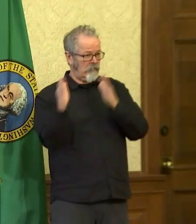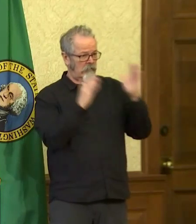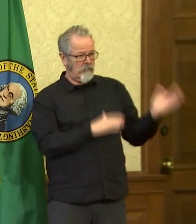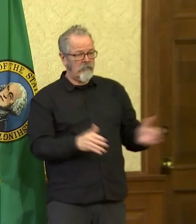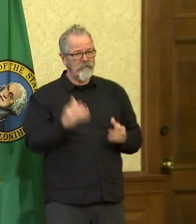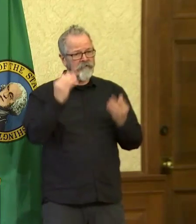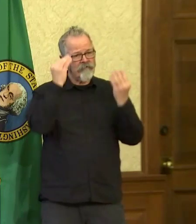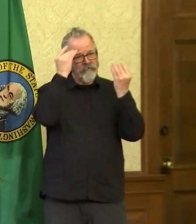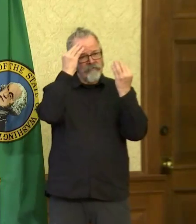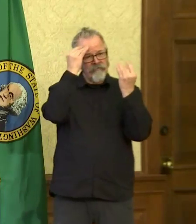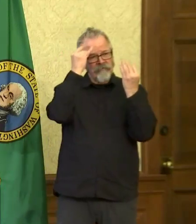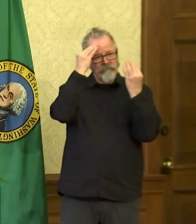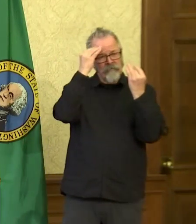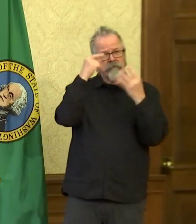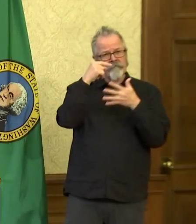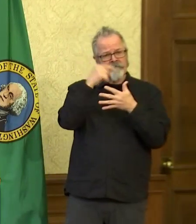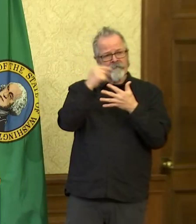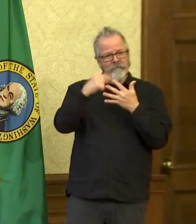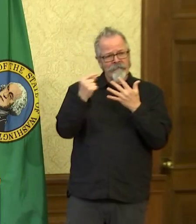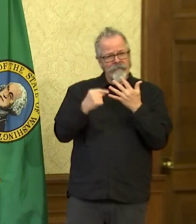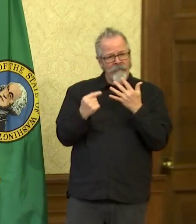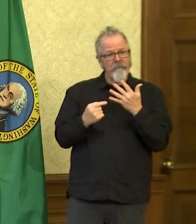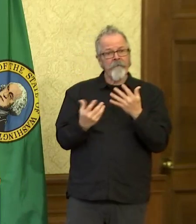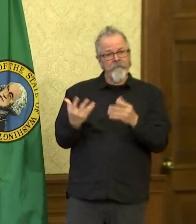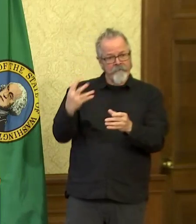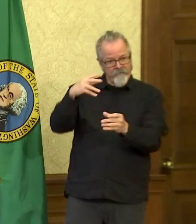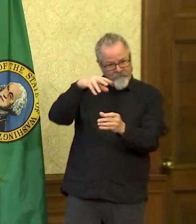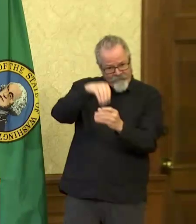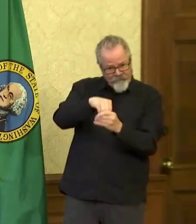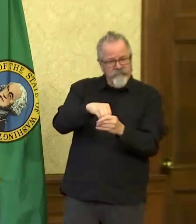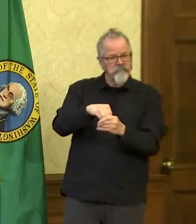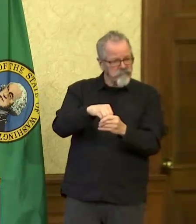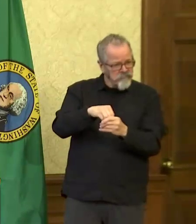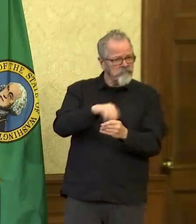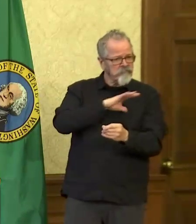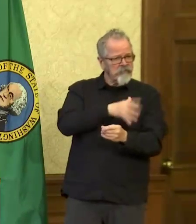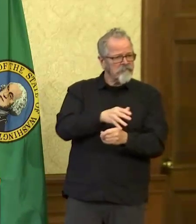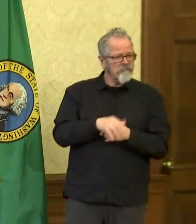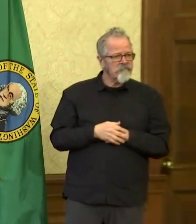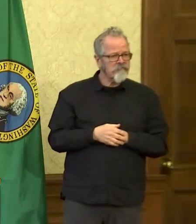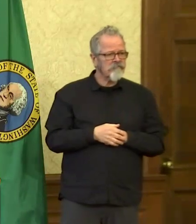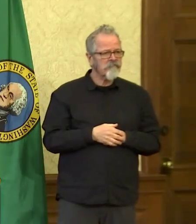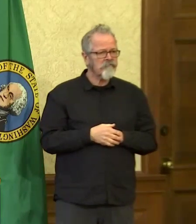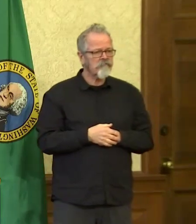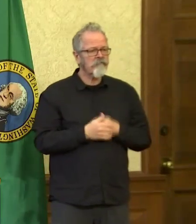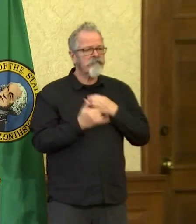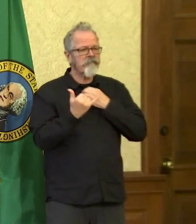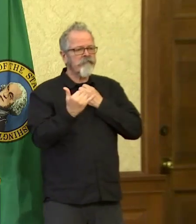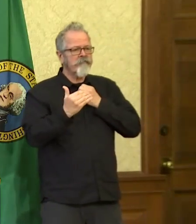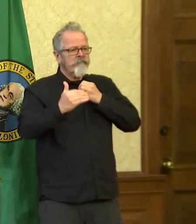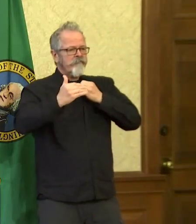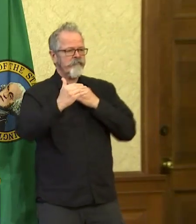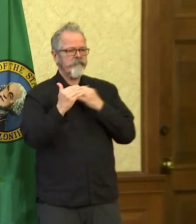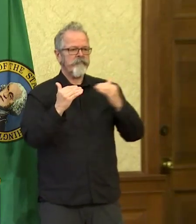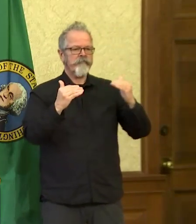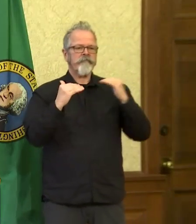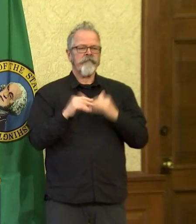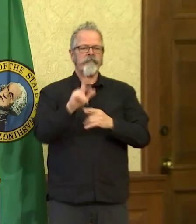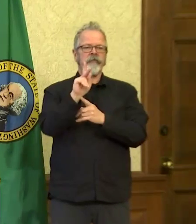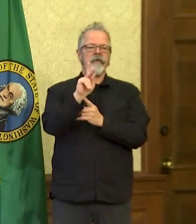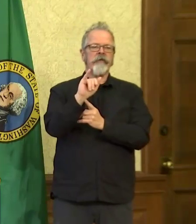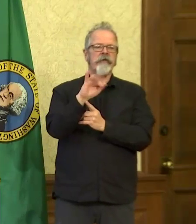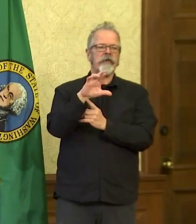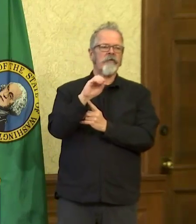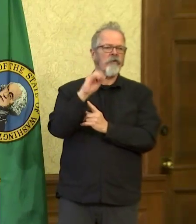Next question comes from Hannah with Power Radio. Hey, Governor, just a question. One, you had mentioned earlier in the